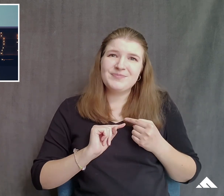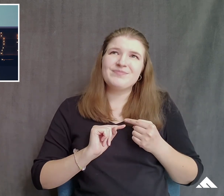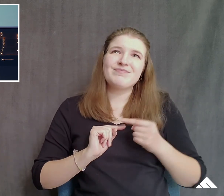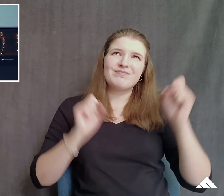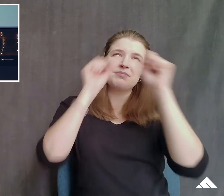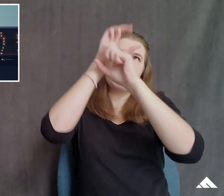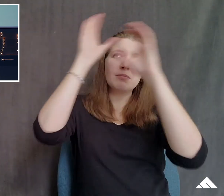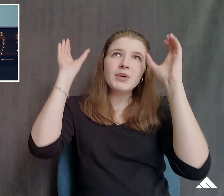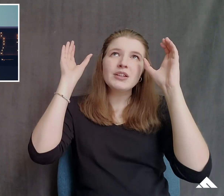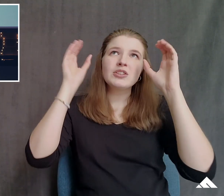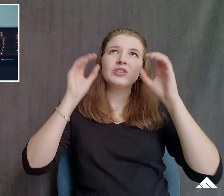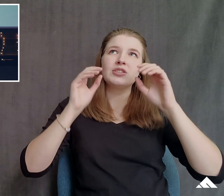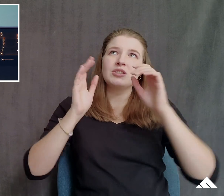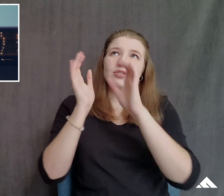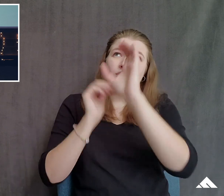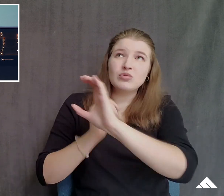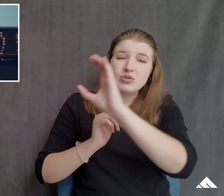cross.